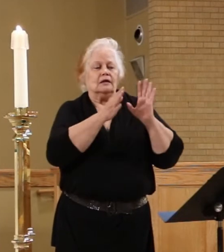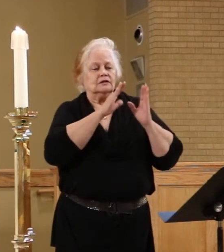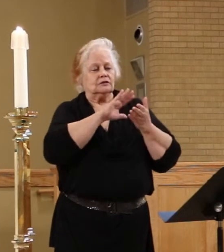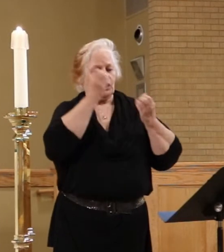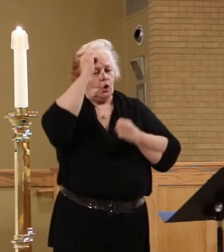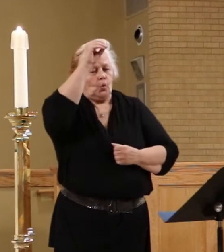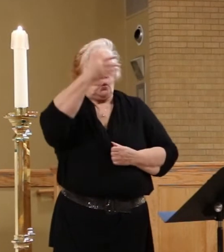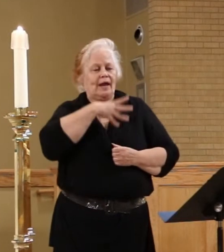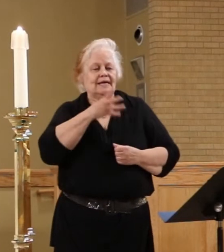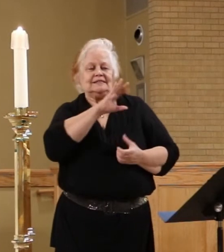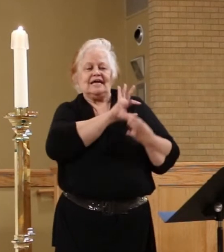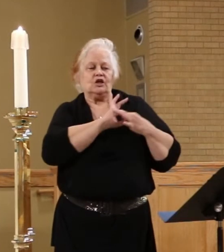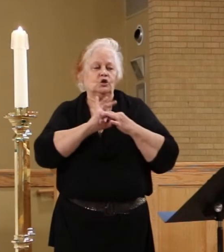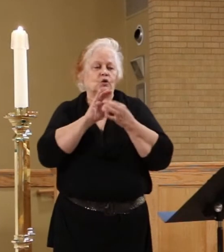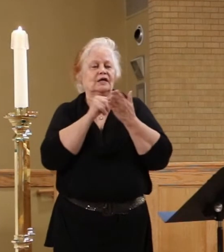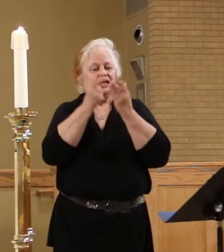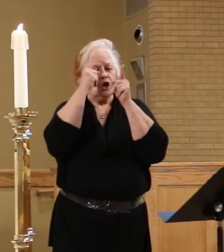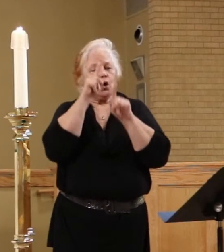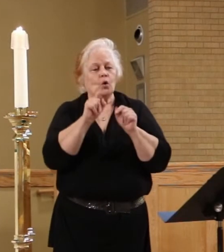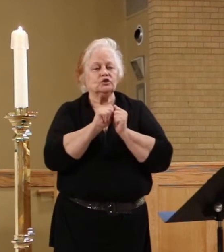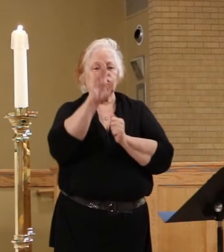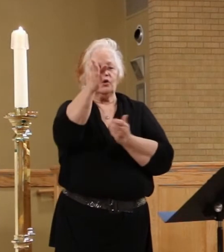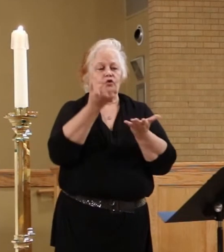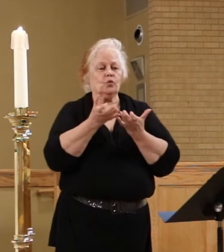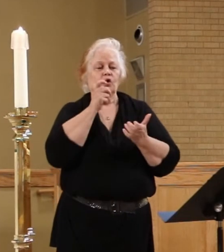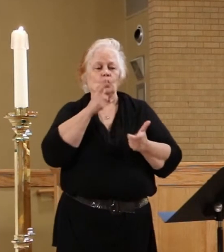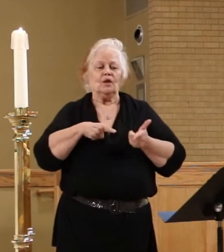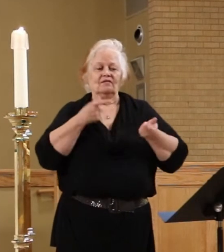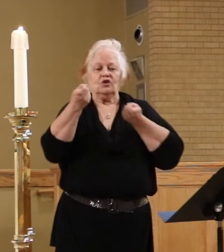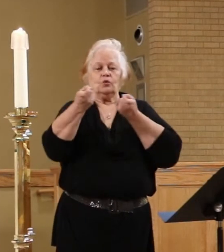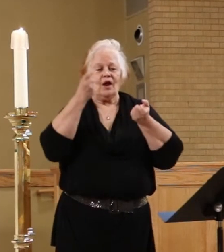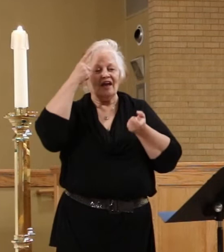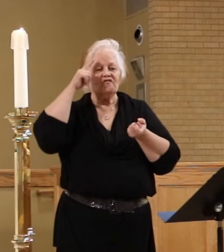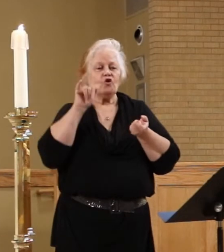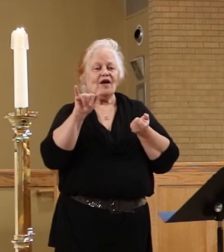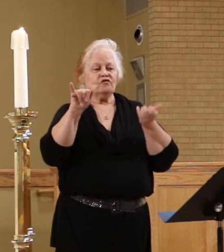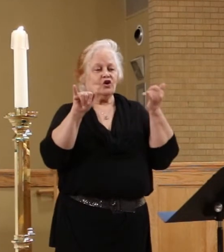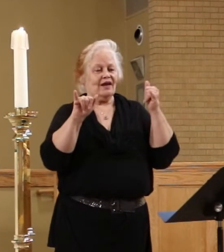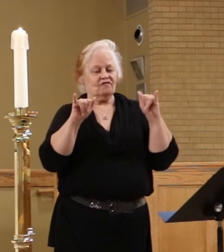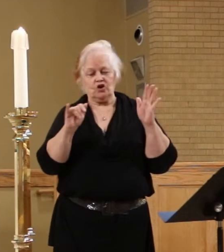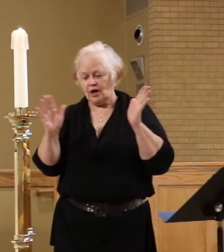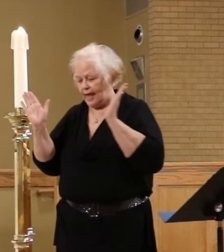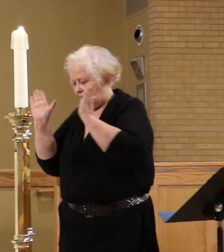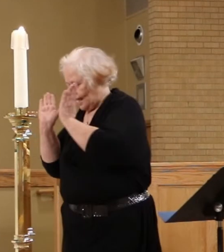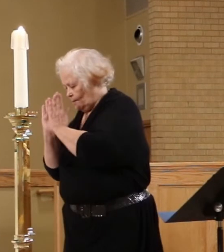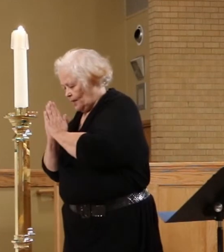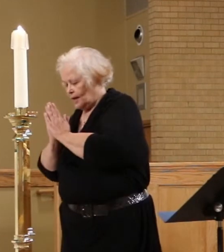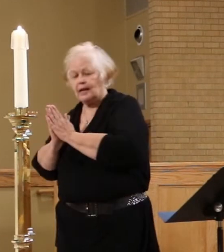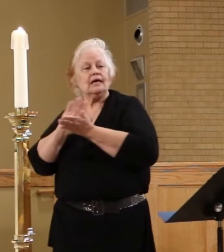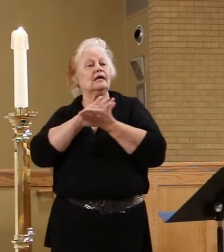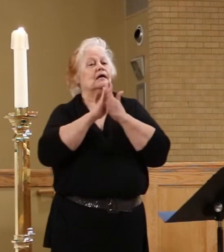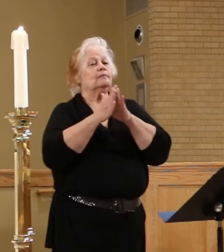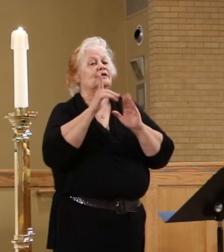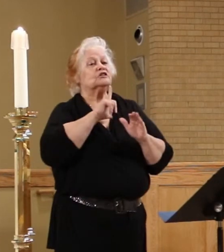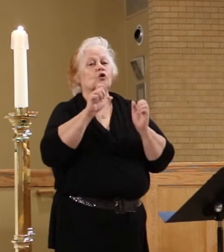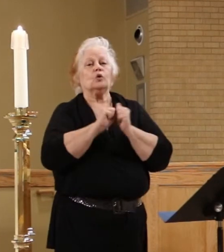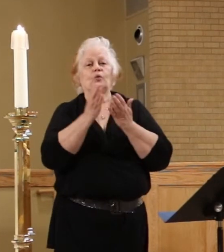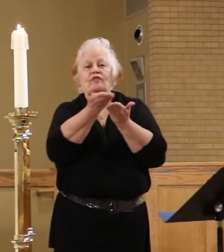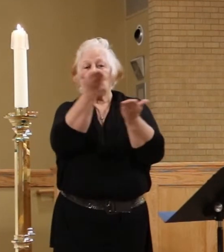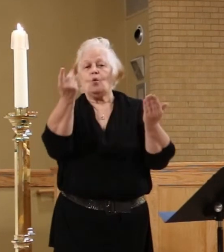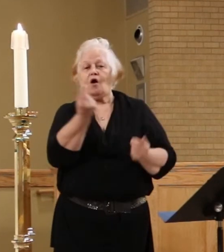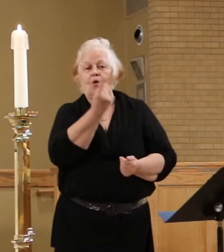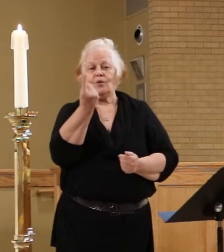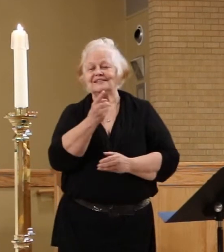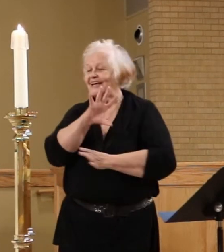in accordance with your will, who live and reign forever and ever. Amen. The peace of the Lord be with you